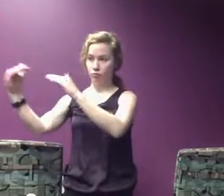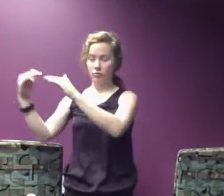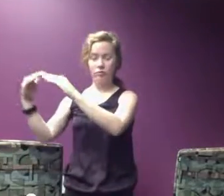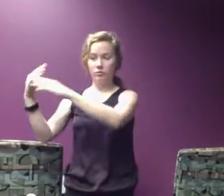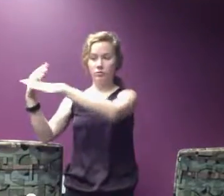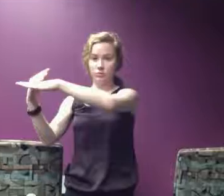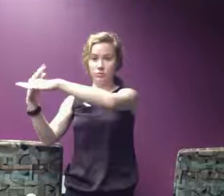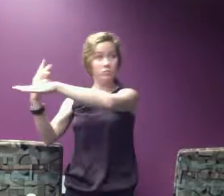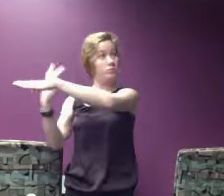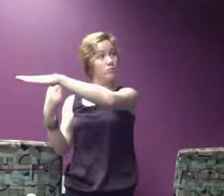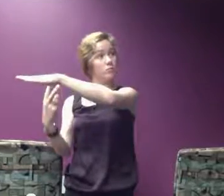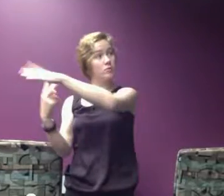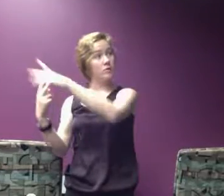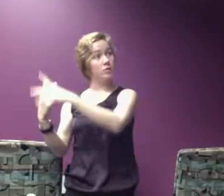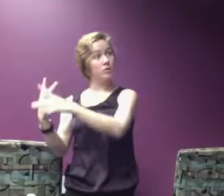2 times 2 .